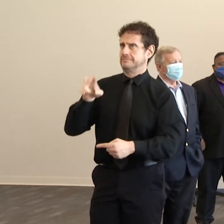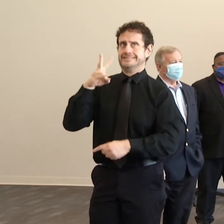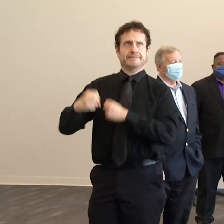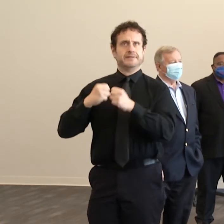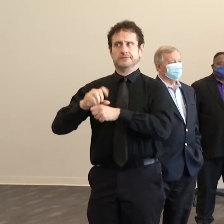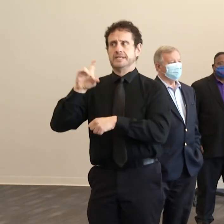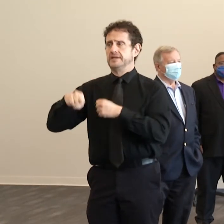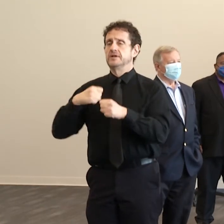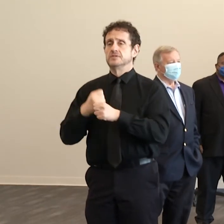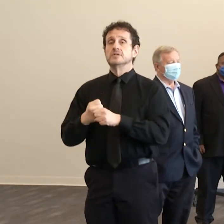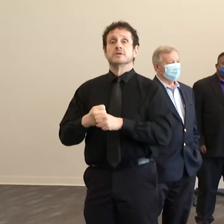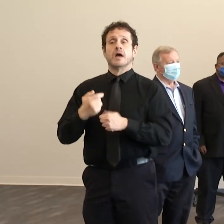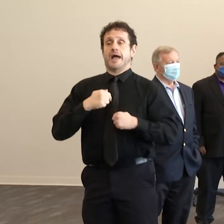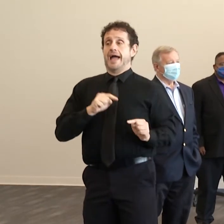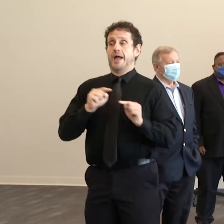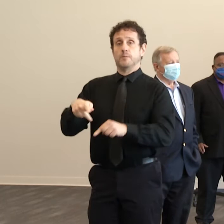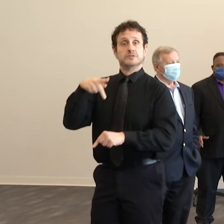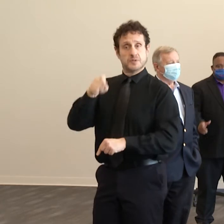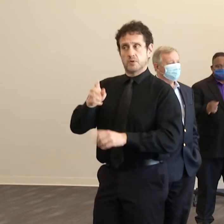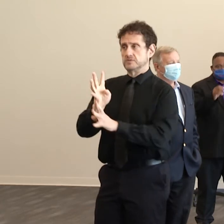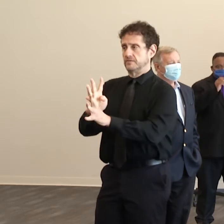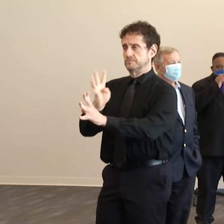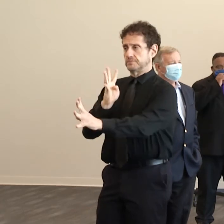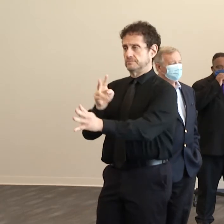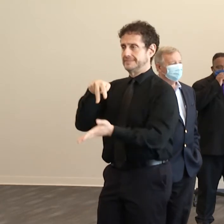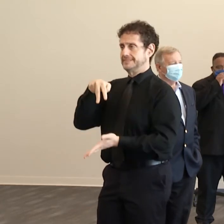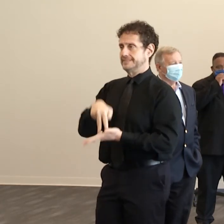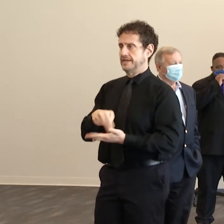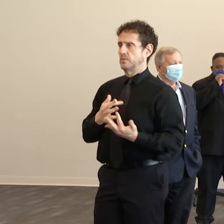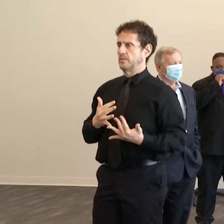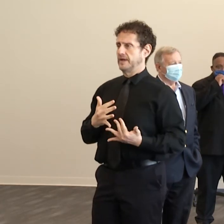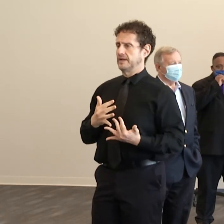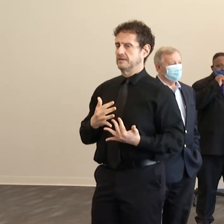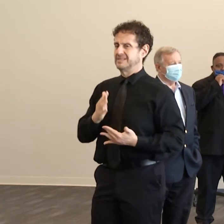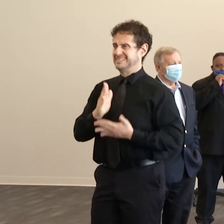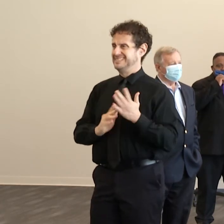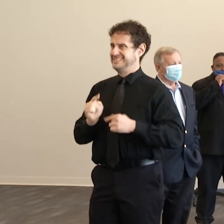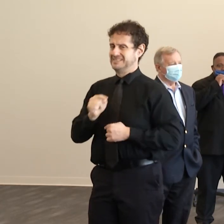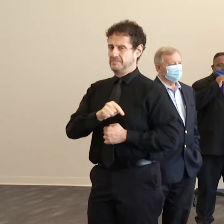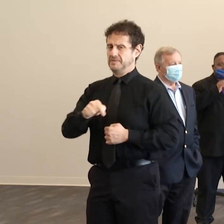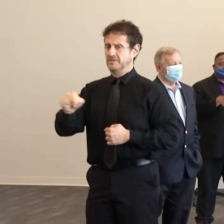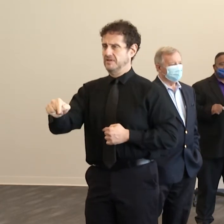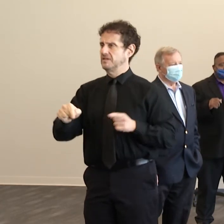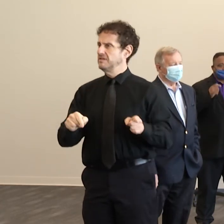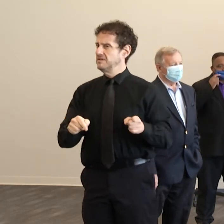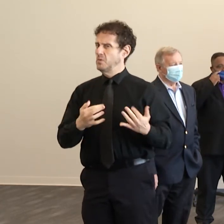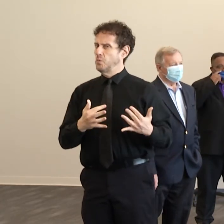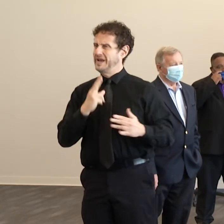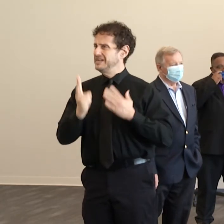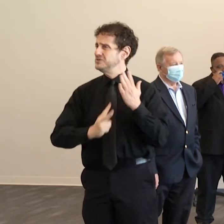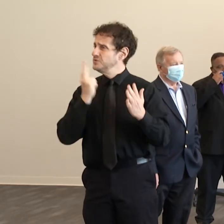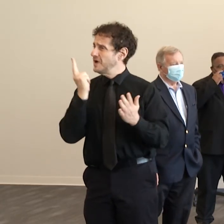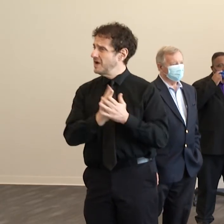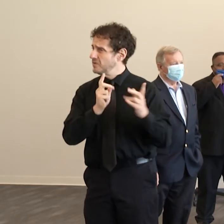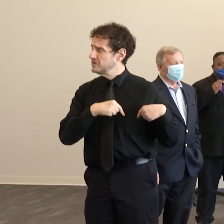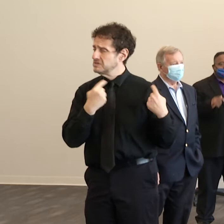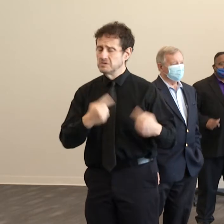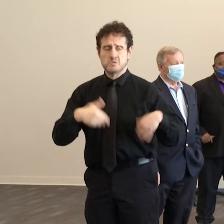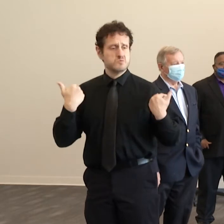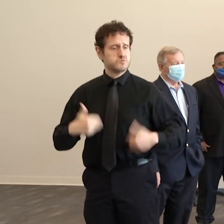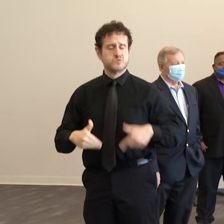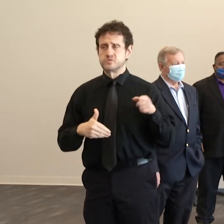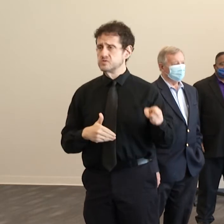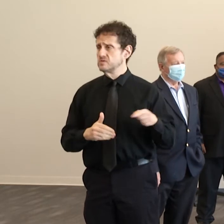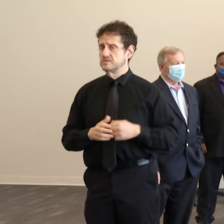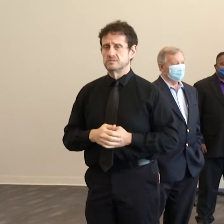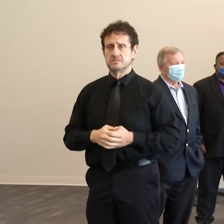in line to see about my medication at the post office, it was some people that were standing there. They had been waiting about 2 hours for